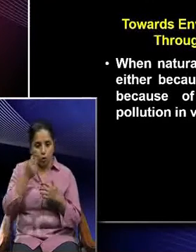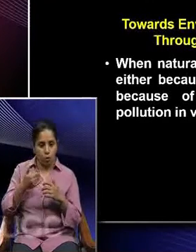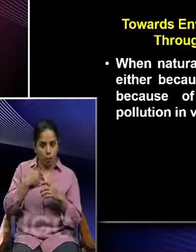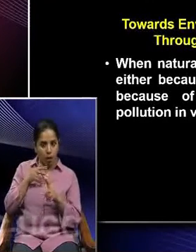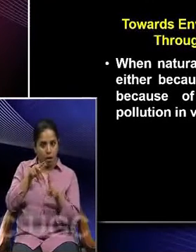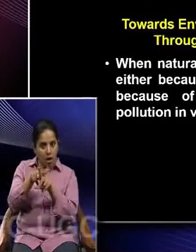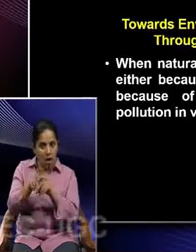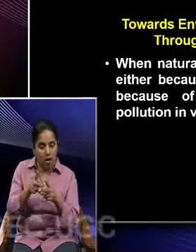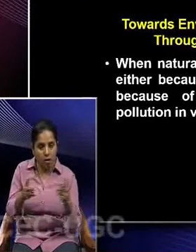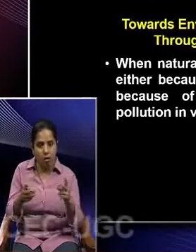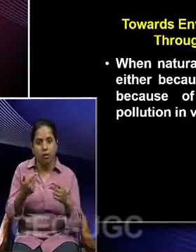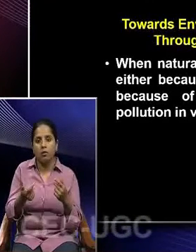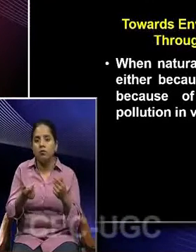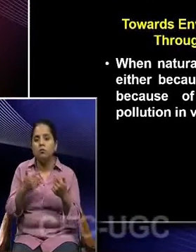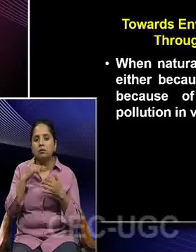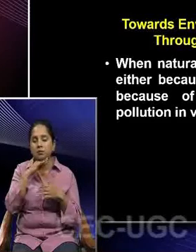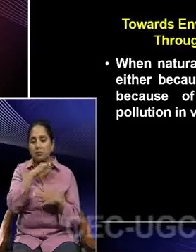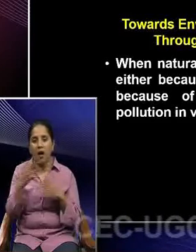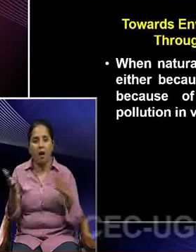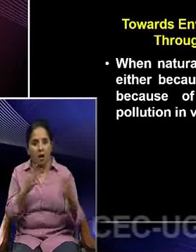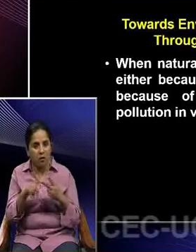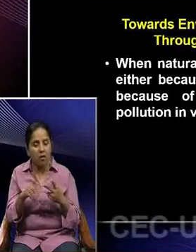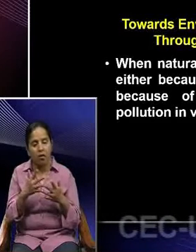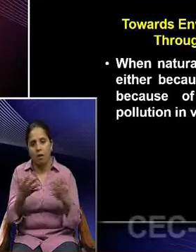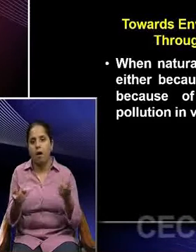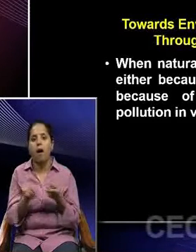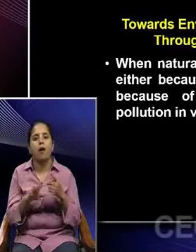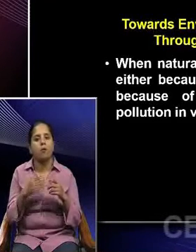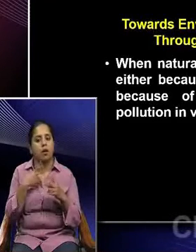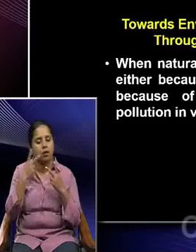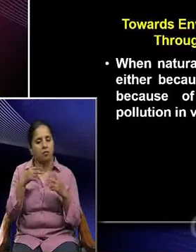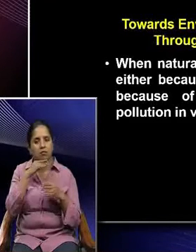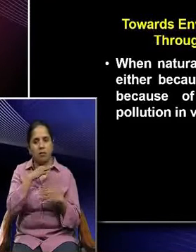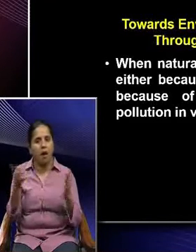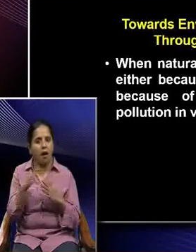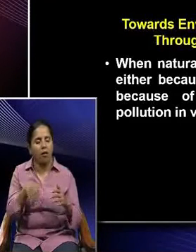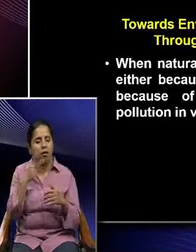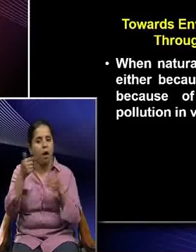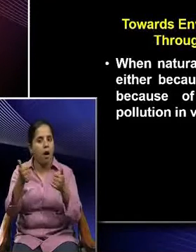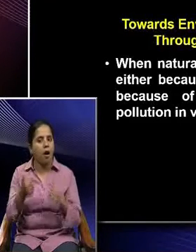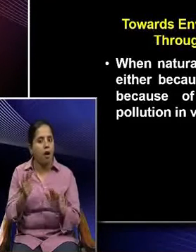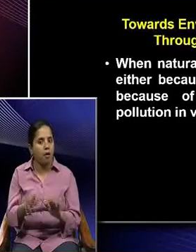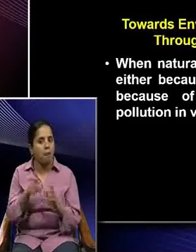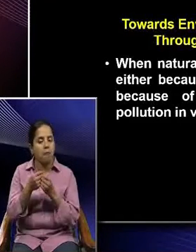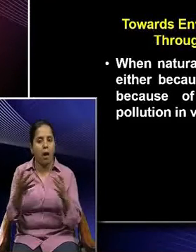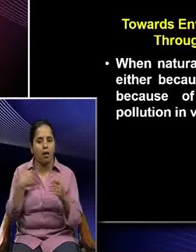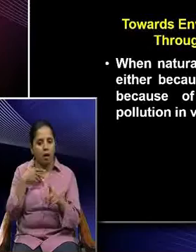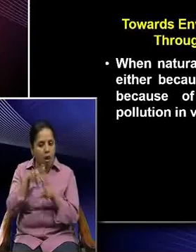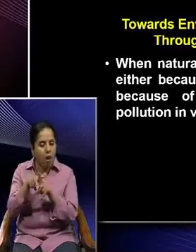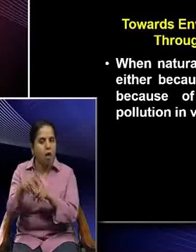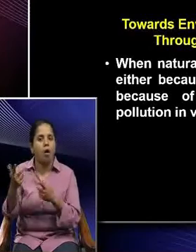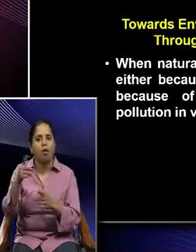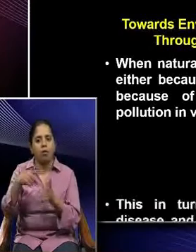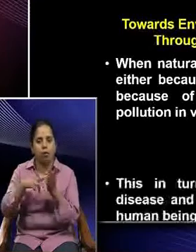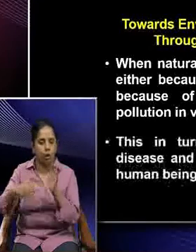interventions, pollution in varying forms occurs. We are witnessing pollution as a result of those interventions. They are